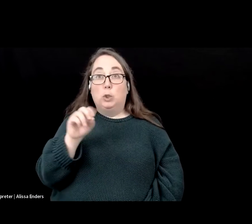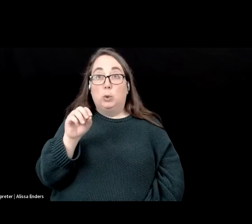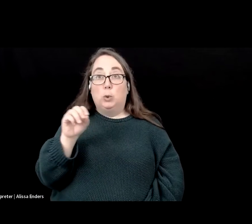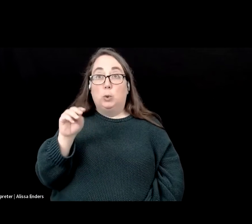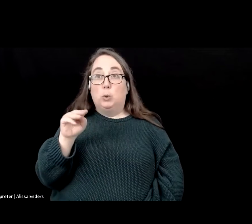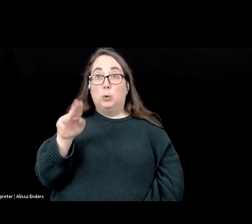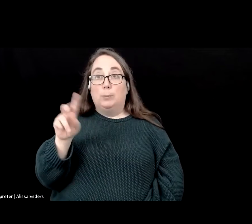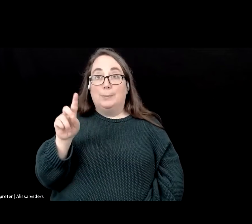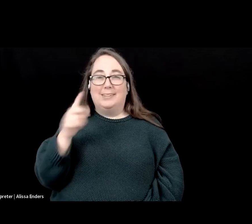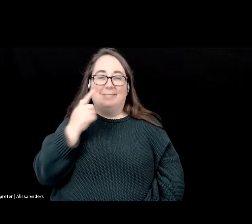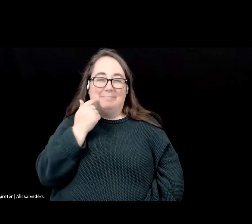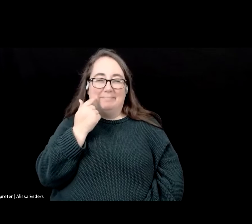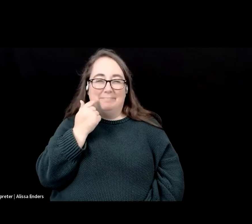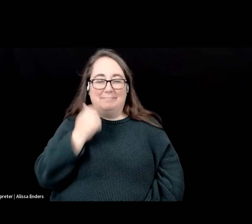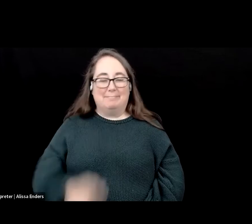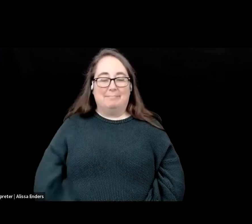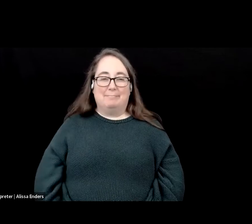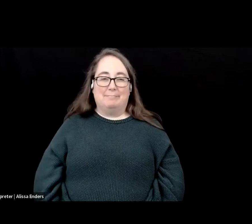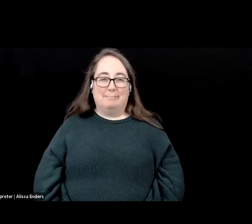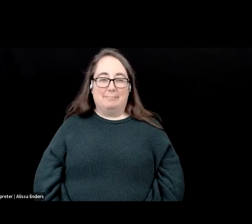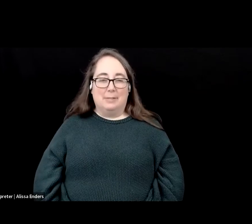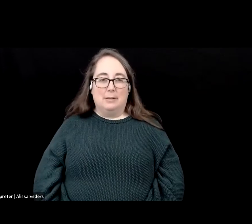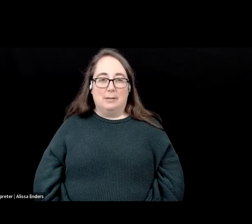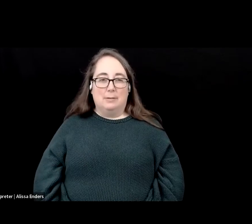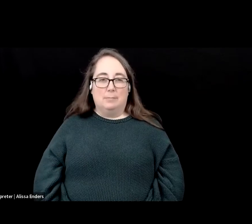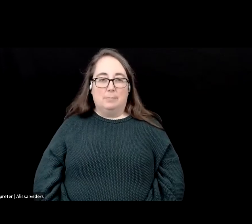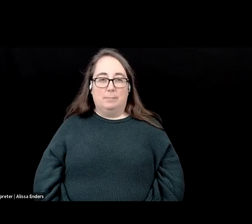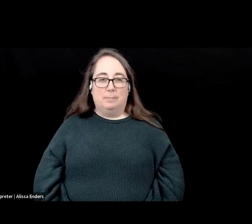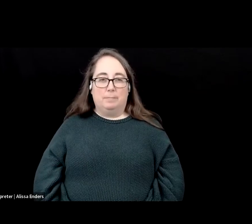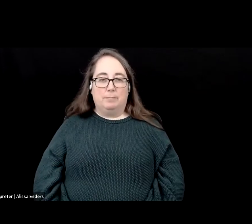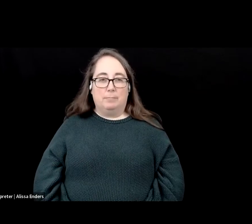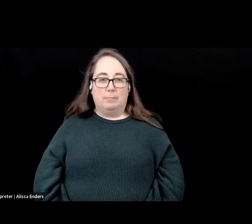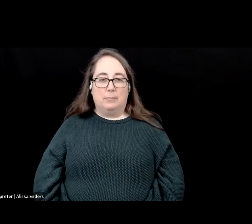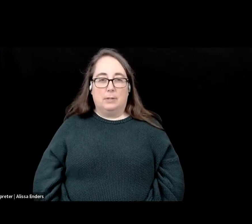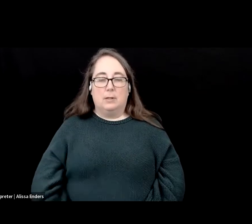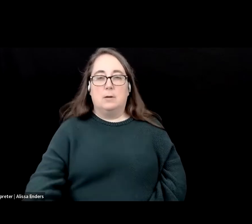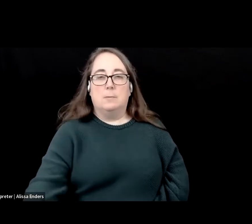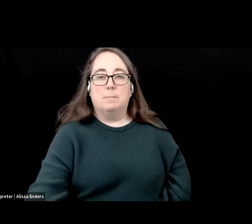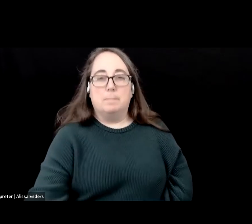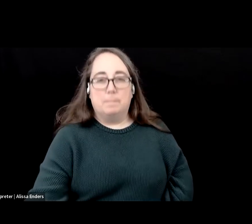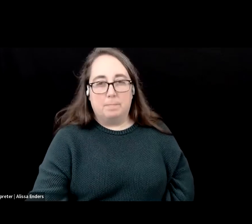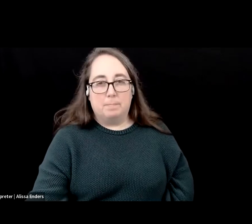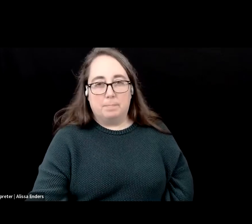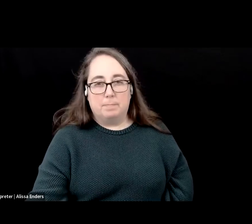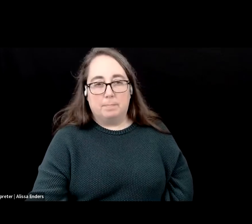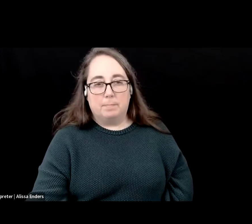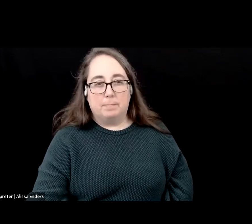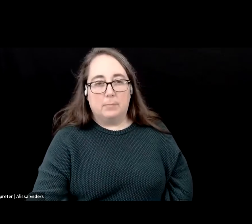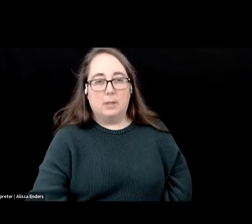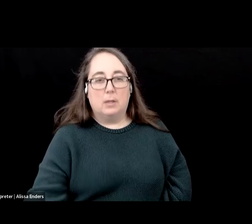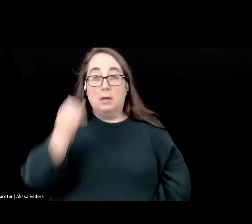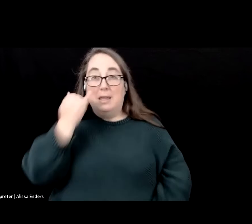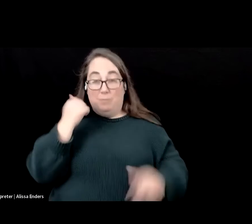I think the challenge is perhaps if we can have energy behind what we're talking about in terms